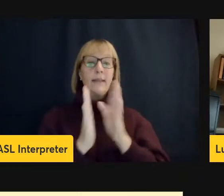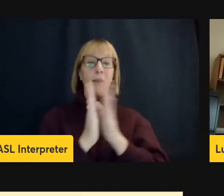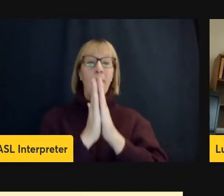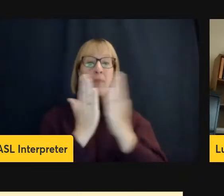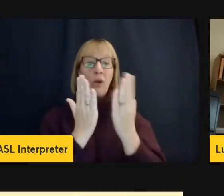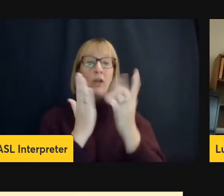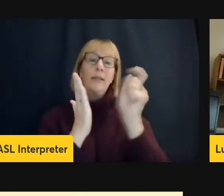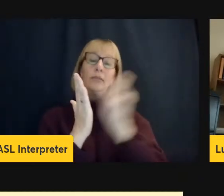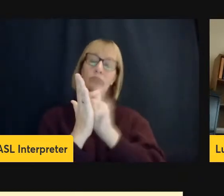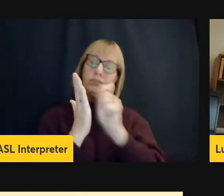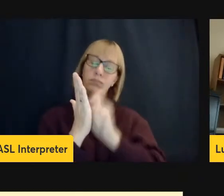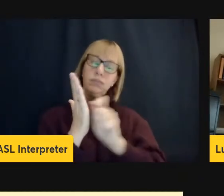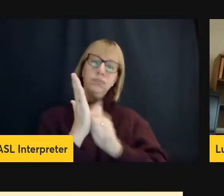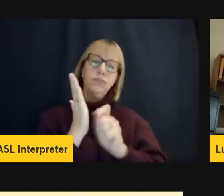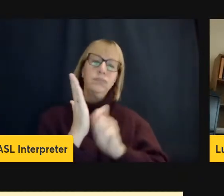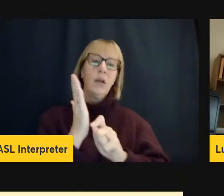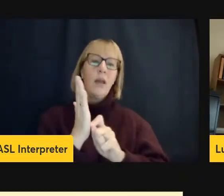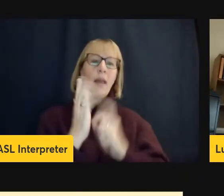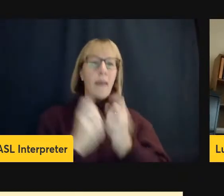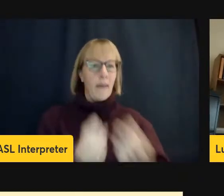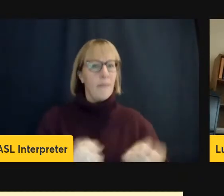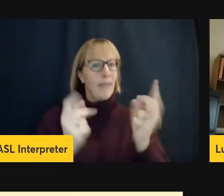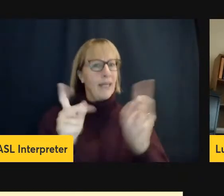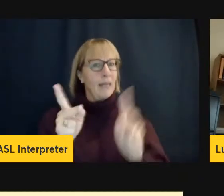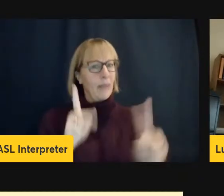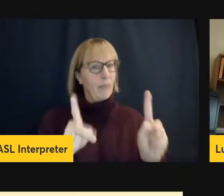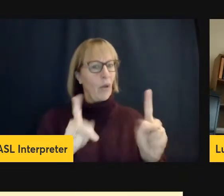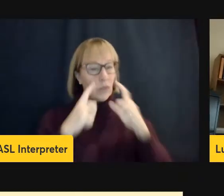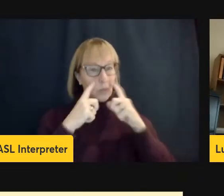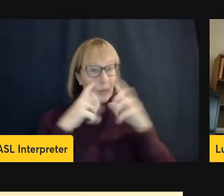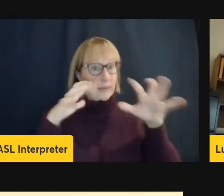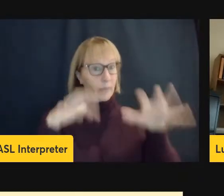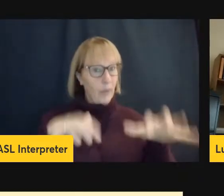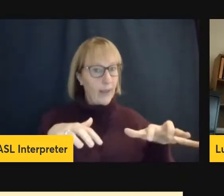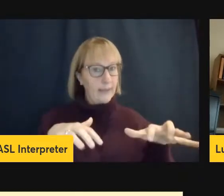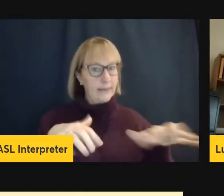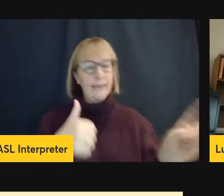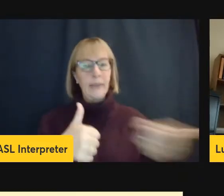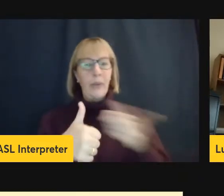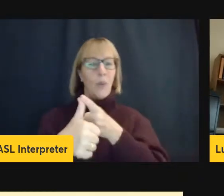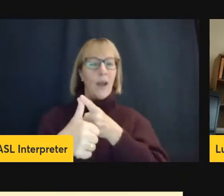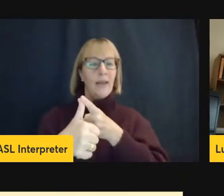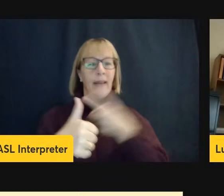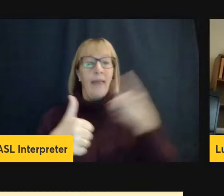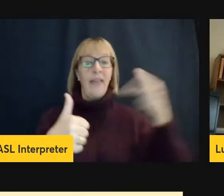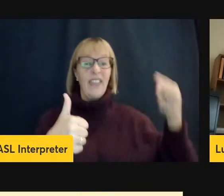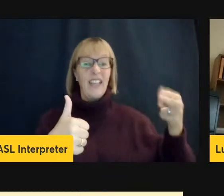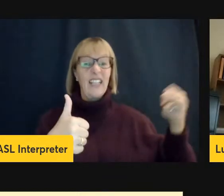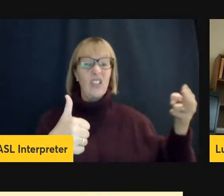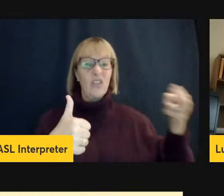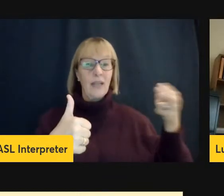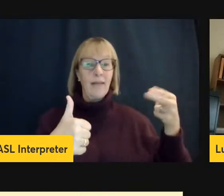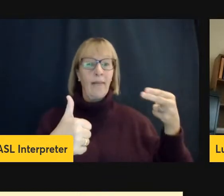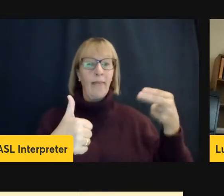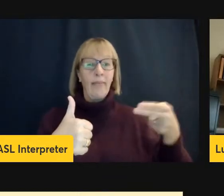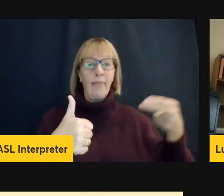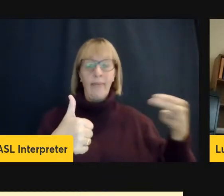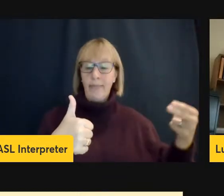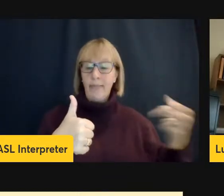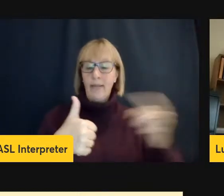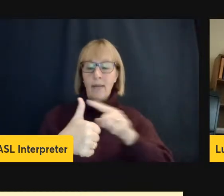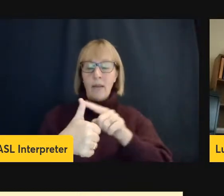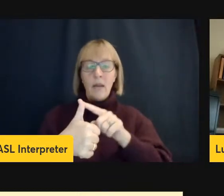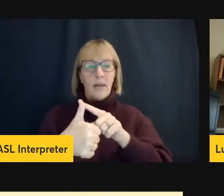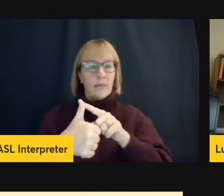now, many were surprised to know that the spirometer, one, has a history beyond that of its technical